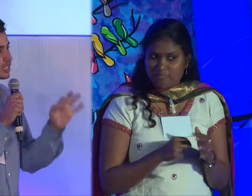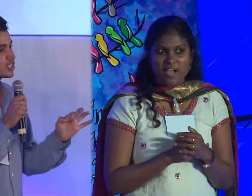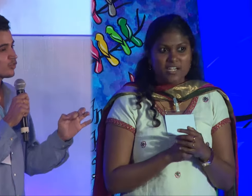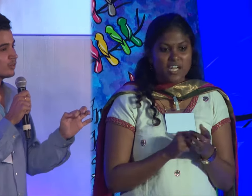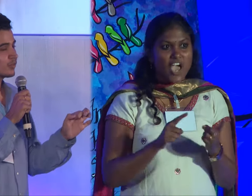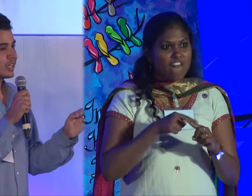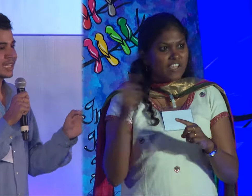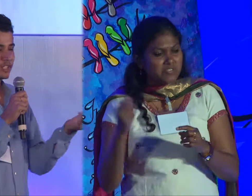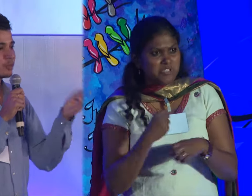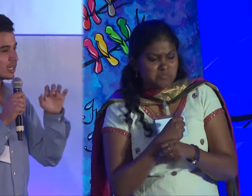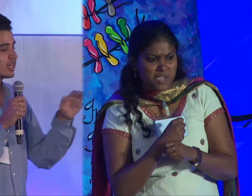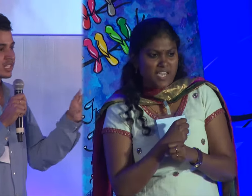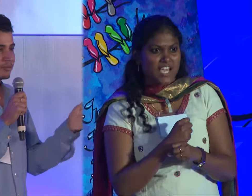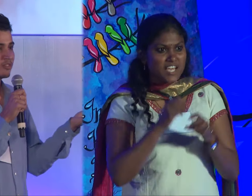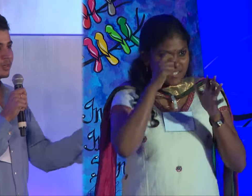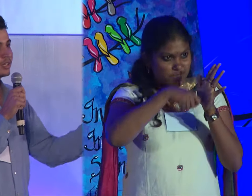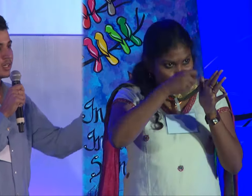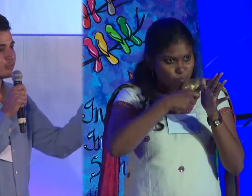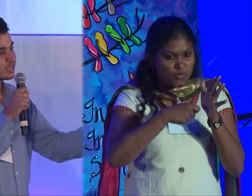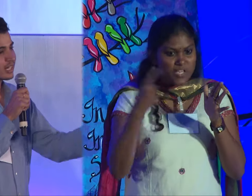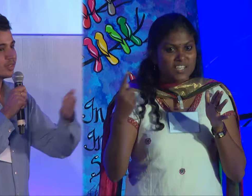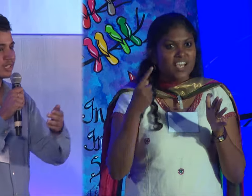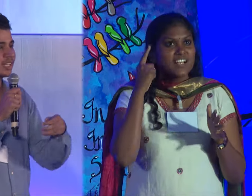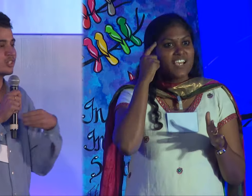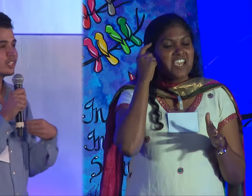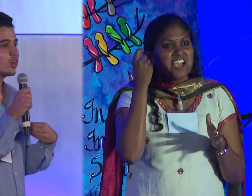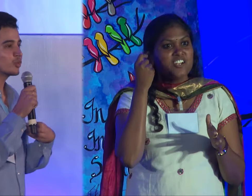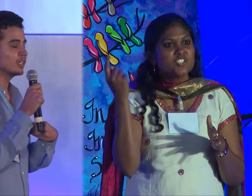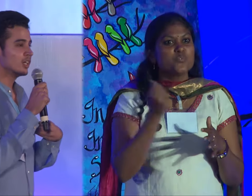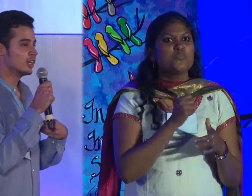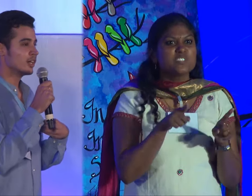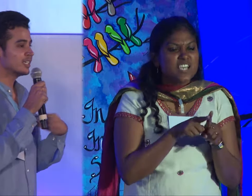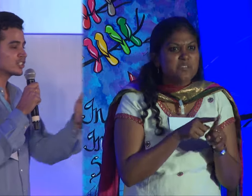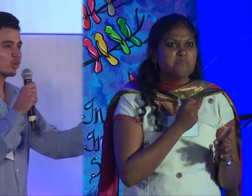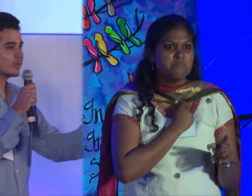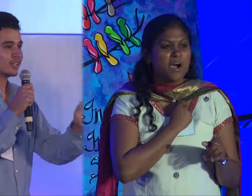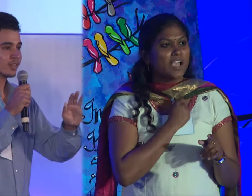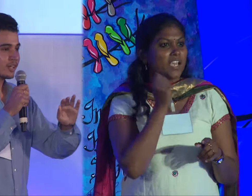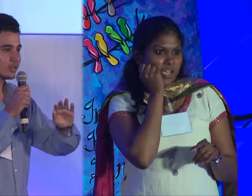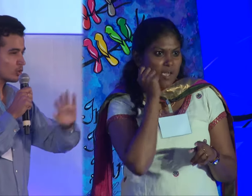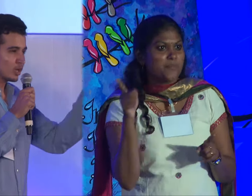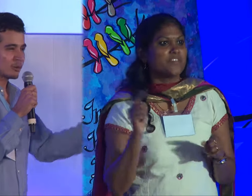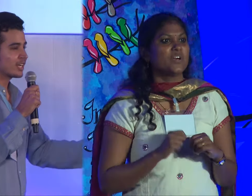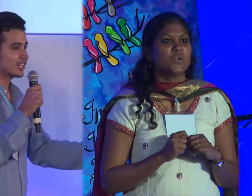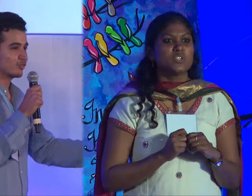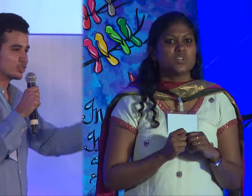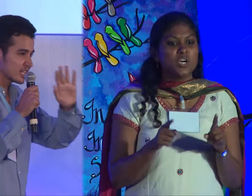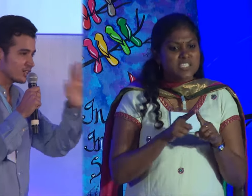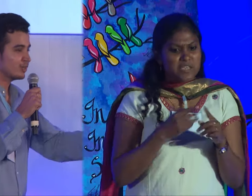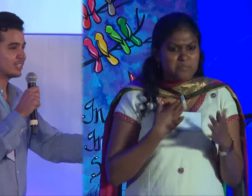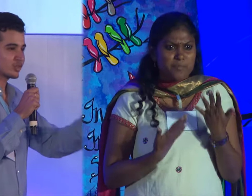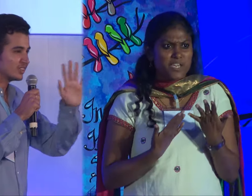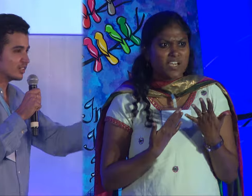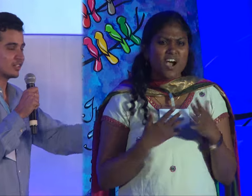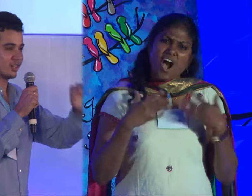course of making this film, and there was this particular incident between my mother and Virendra that really taught me. He just told me that don't be overprotective. Just